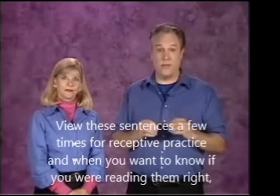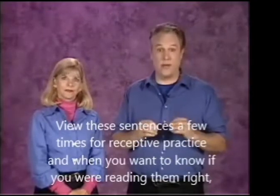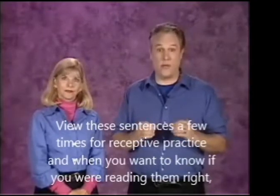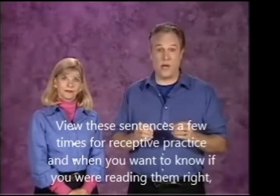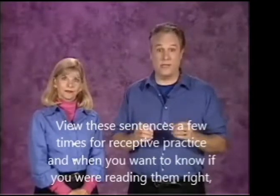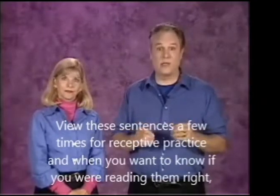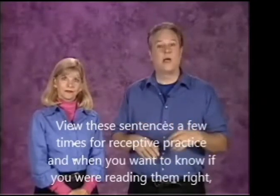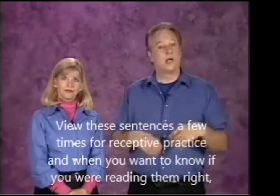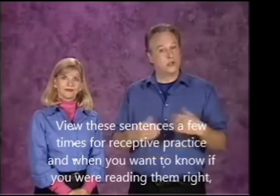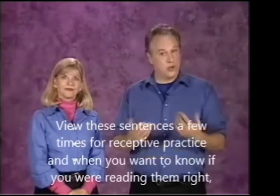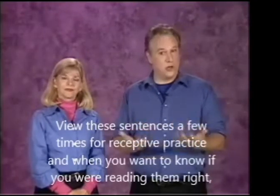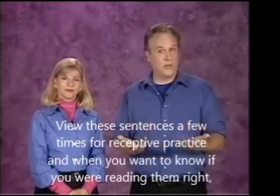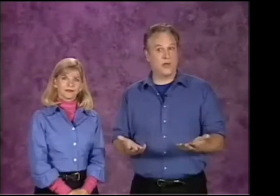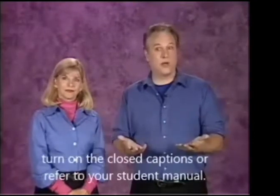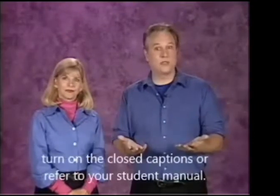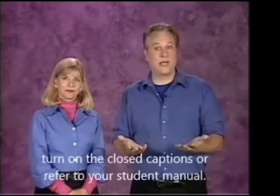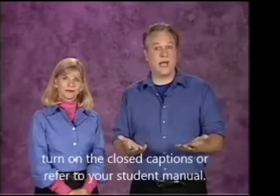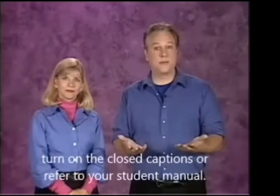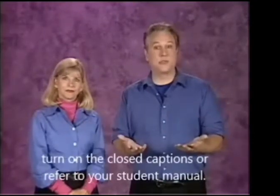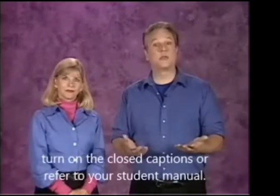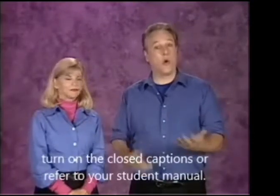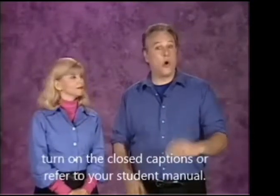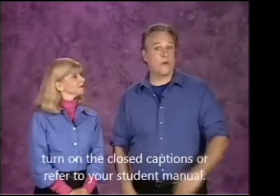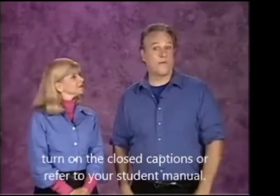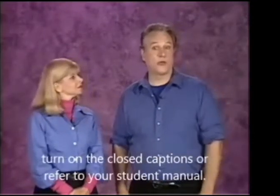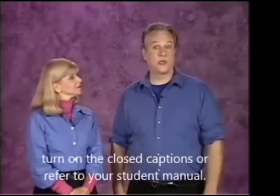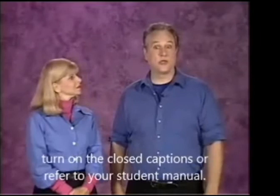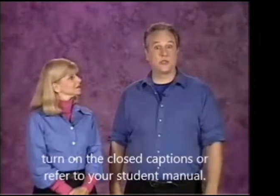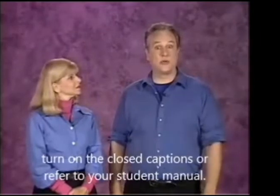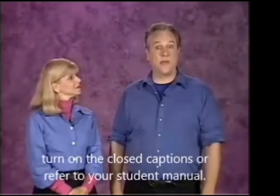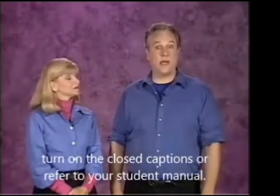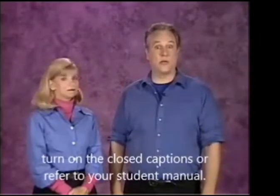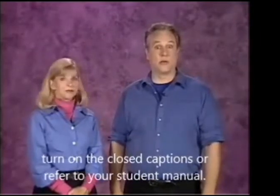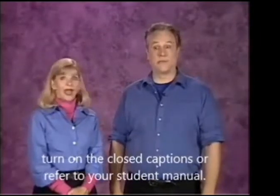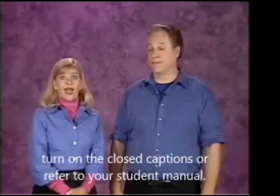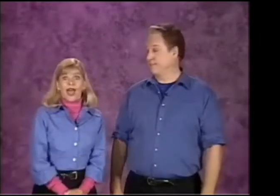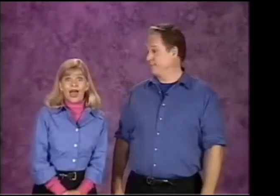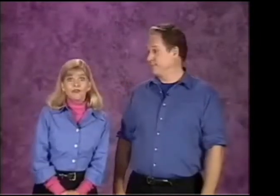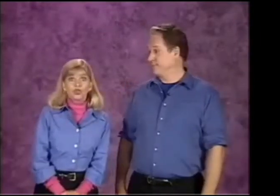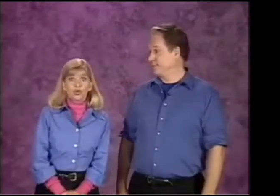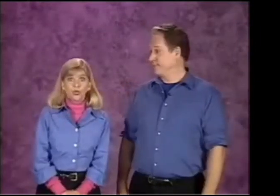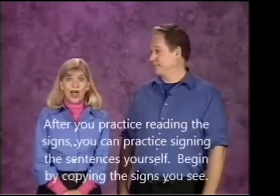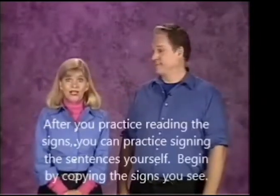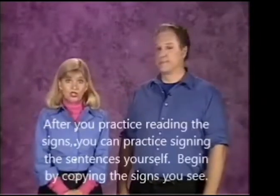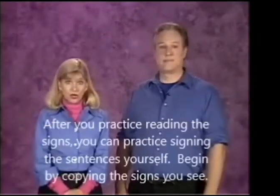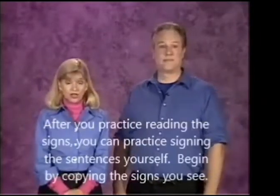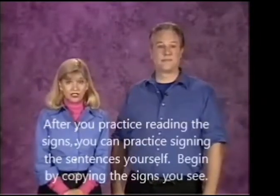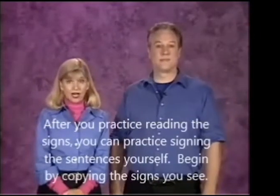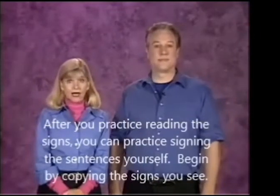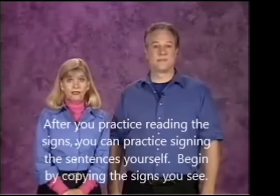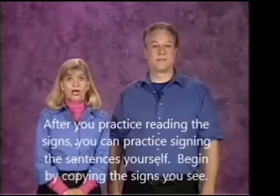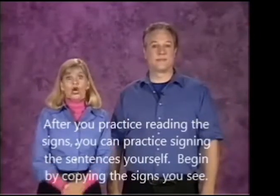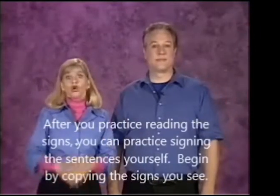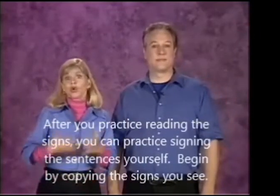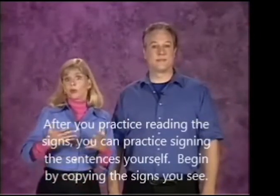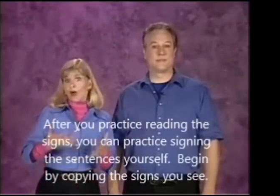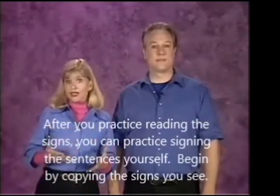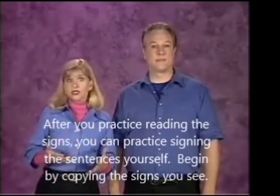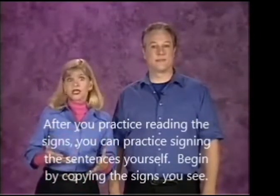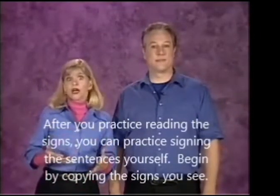them right, turn on the closed captions or refer to your student manual. After you practice reading the signs, you can practice signing